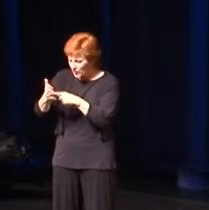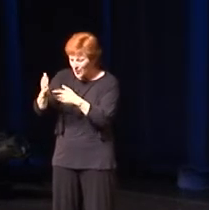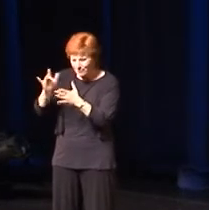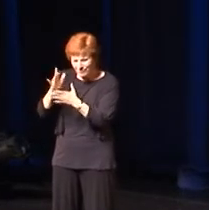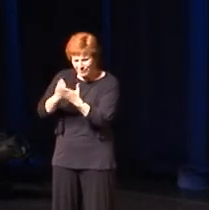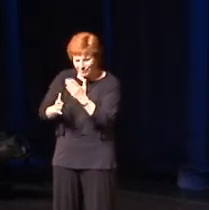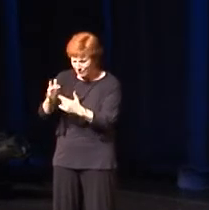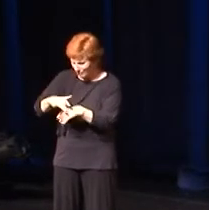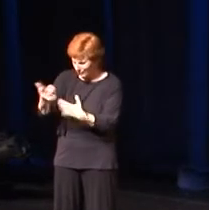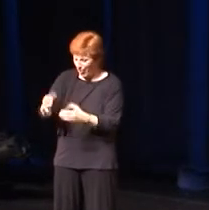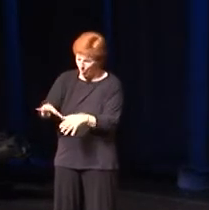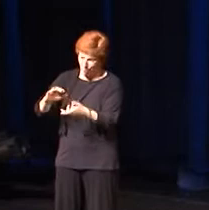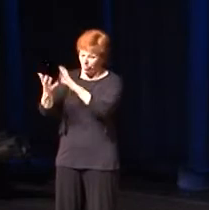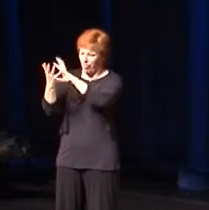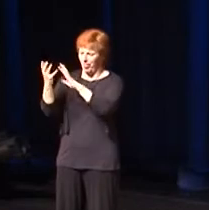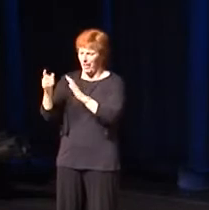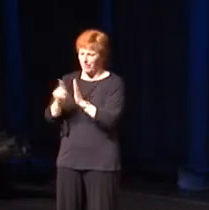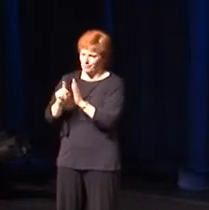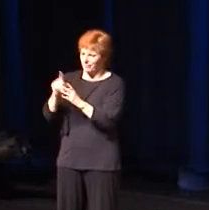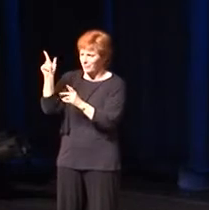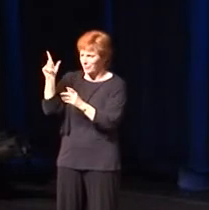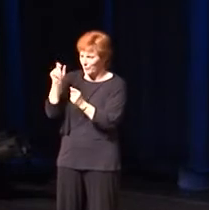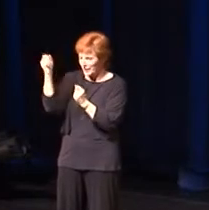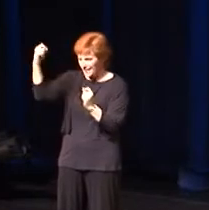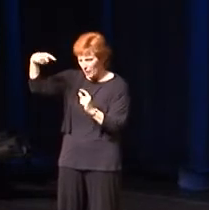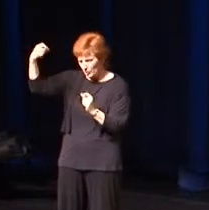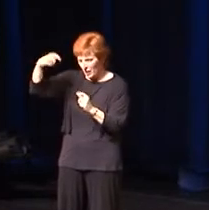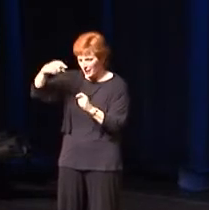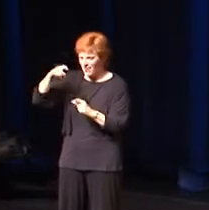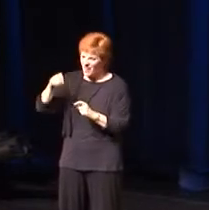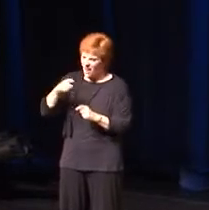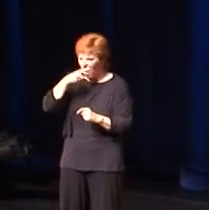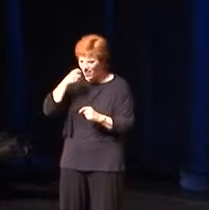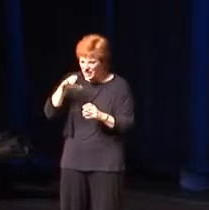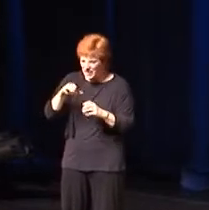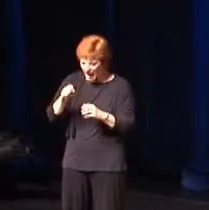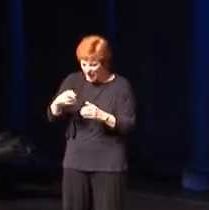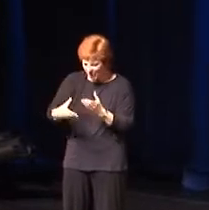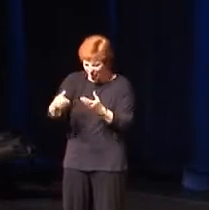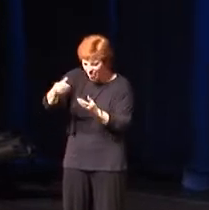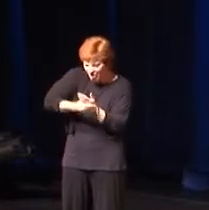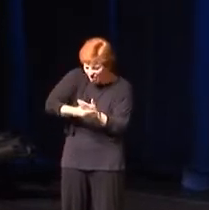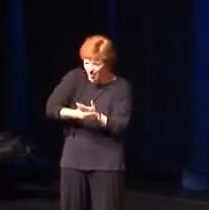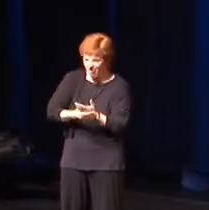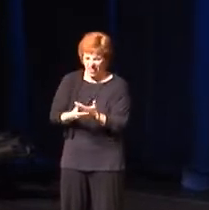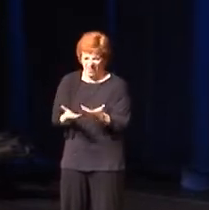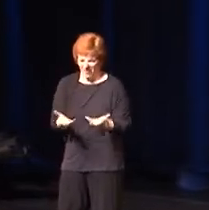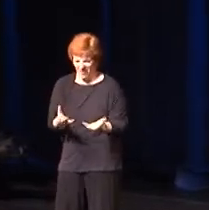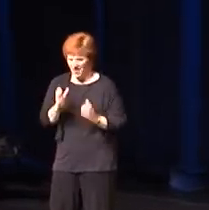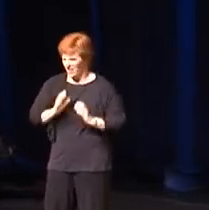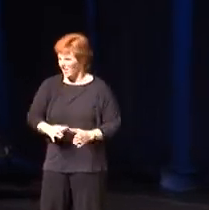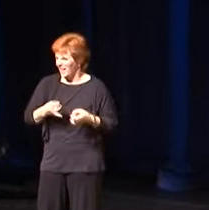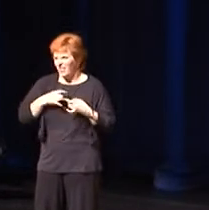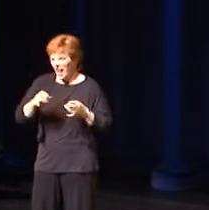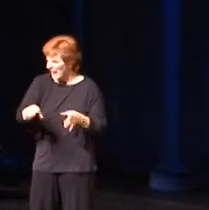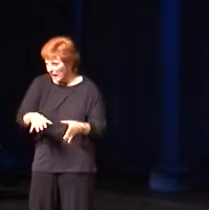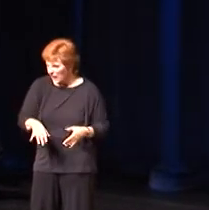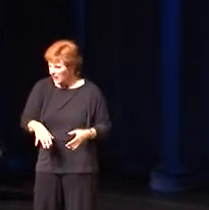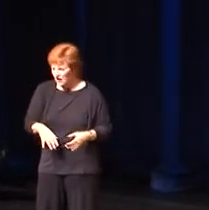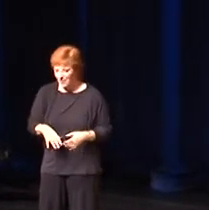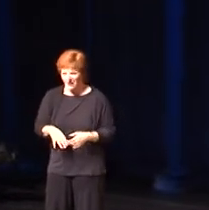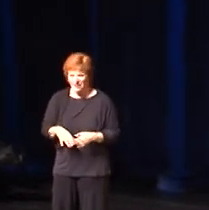messes up your reception. So now you have to put an ugly case on it to make it work. And Consumer Reports with duct tape on it.